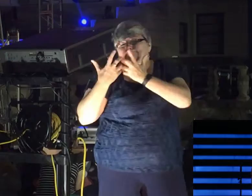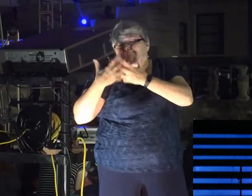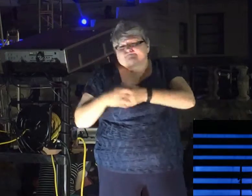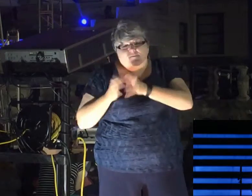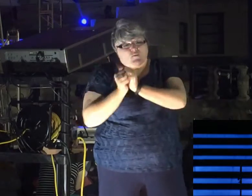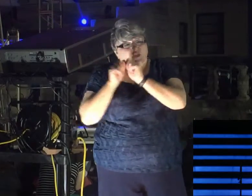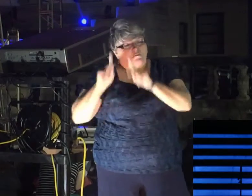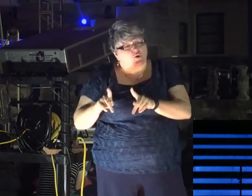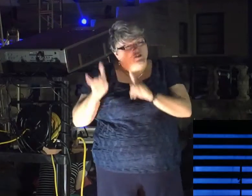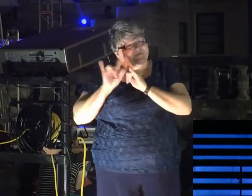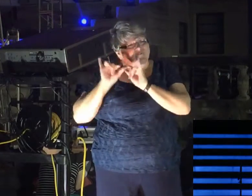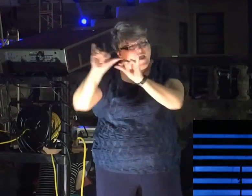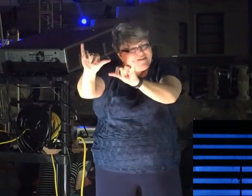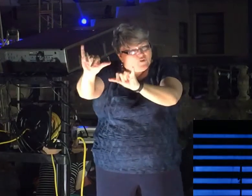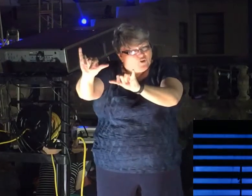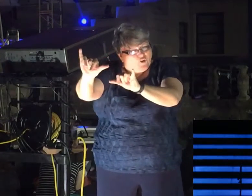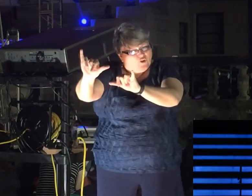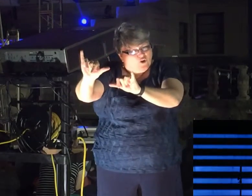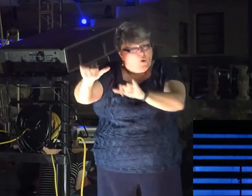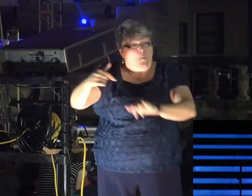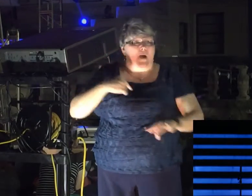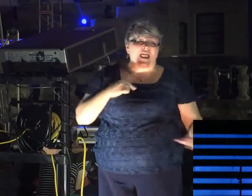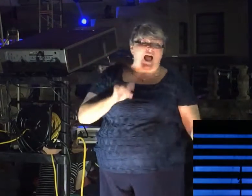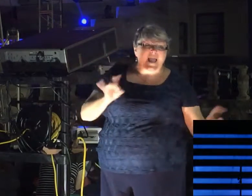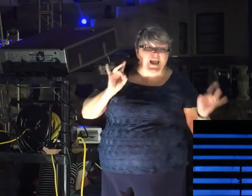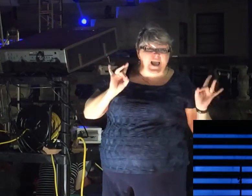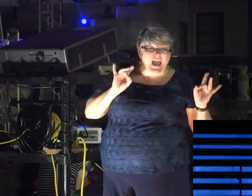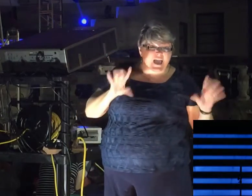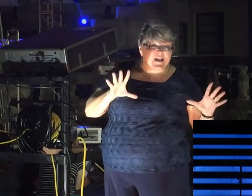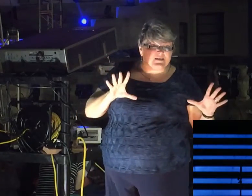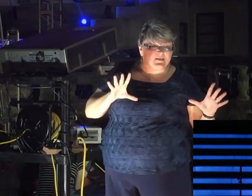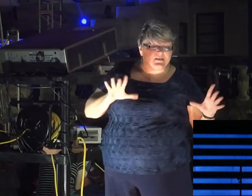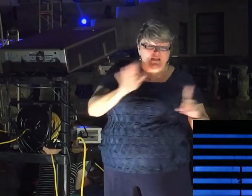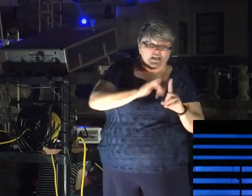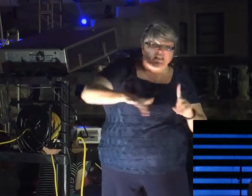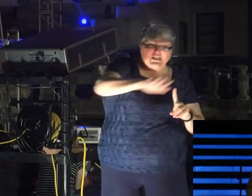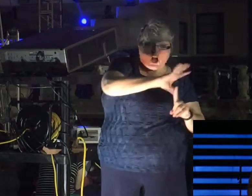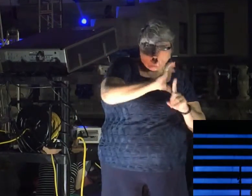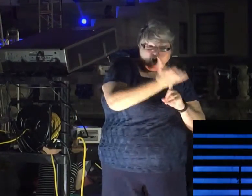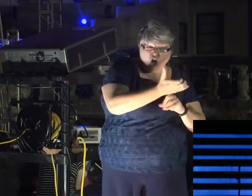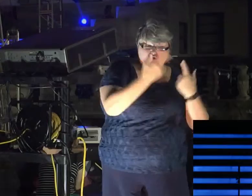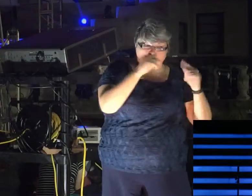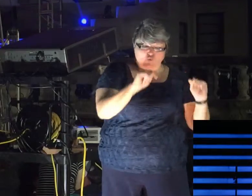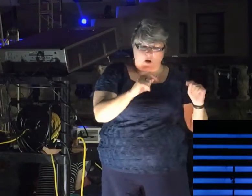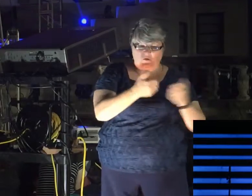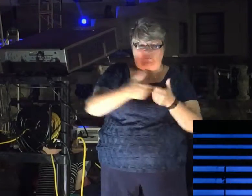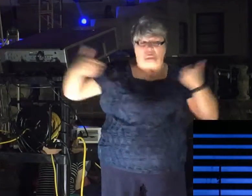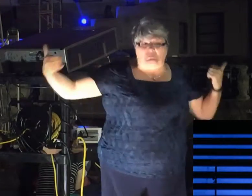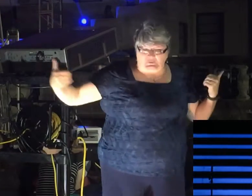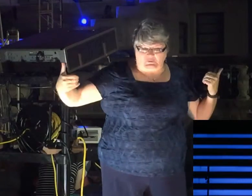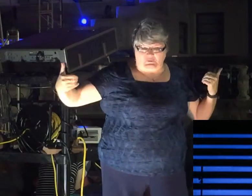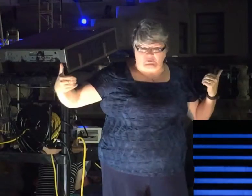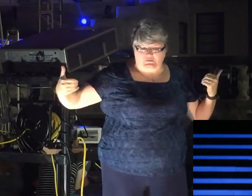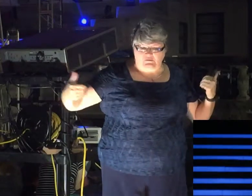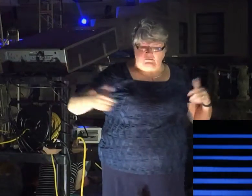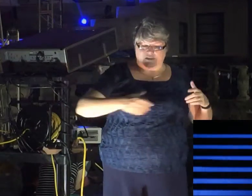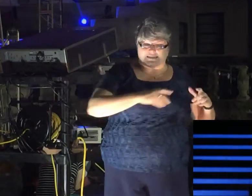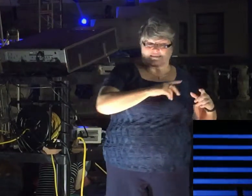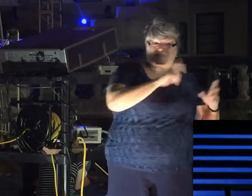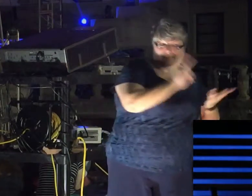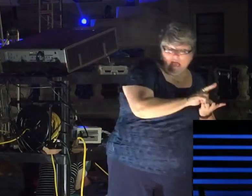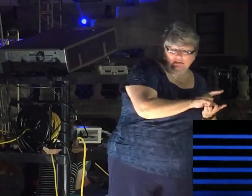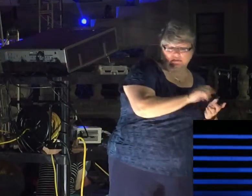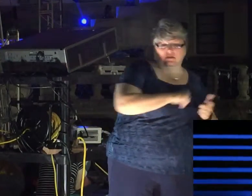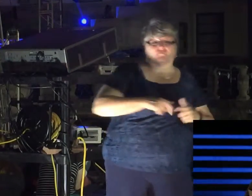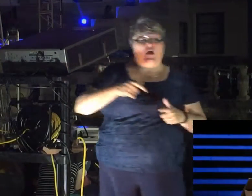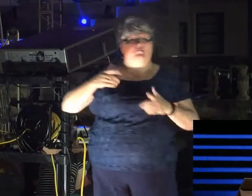be knit together with someone forever. What I hate is a culture that tries to divorce sexuality